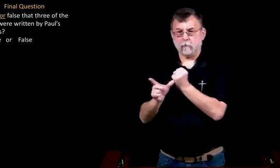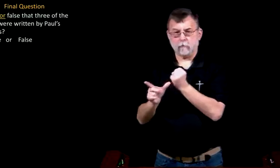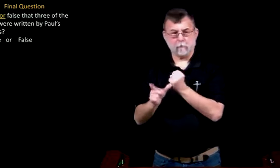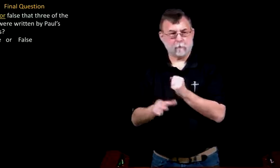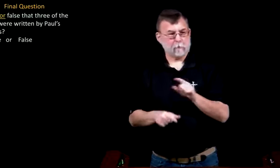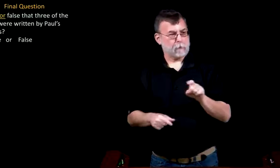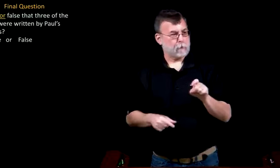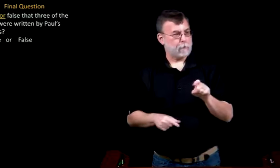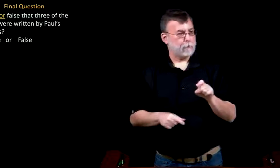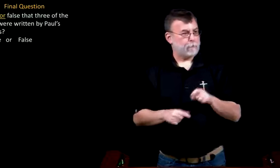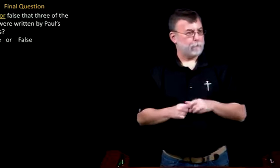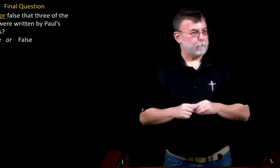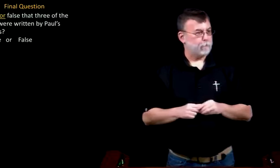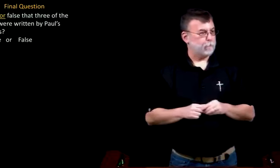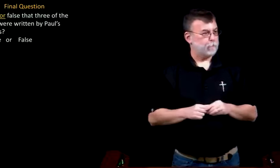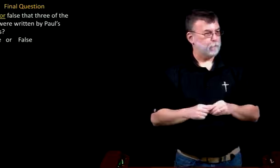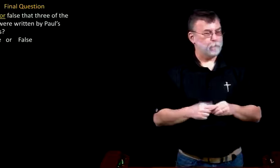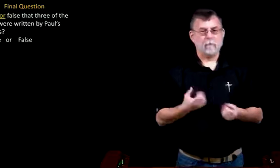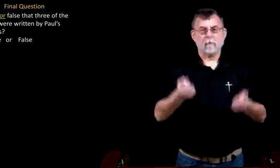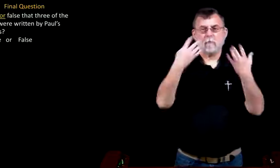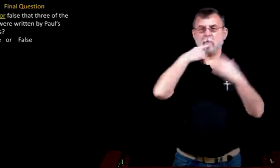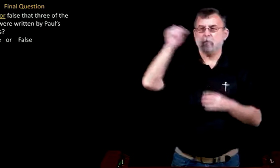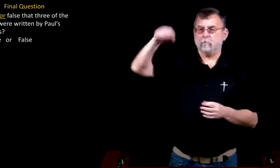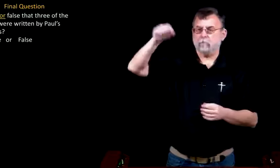Paul's assistants?